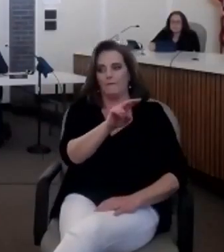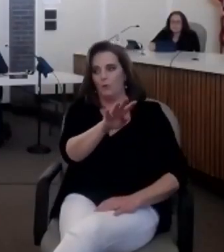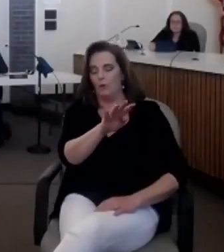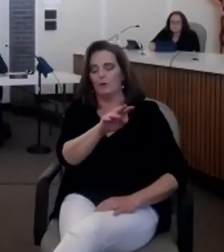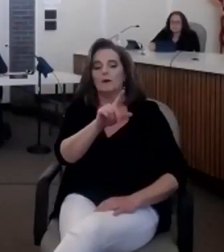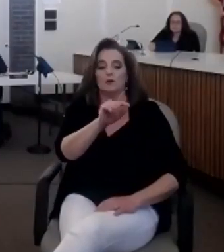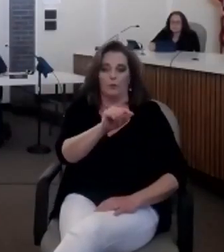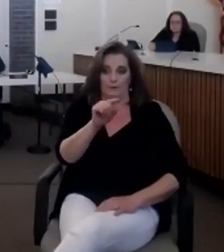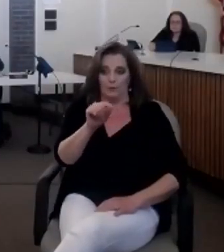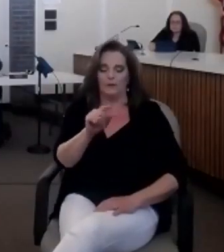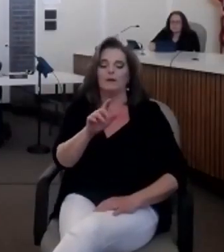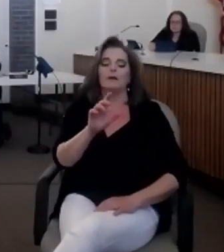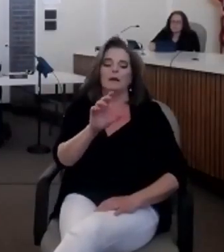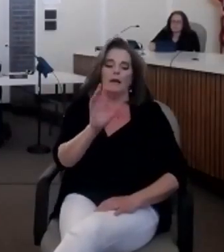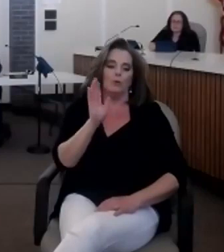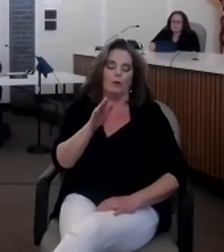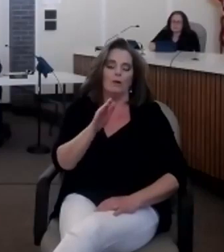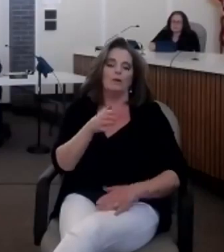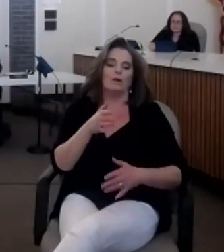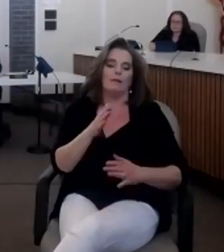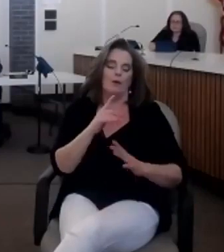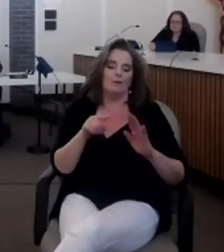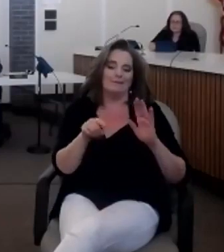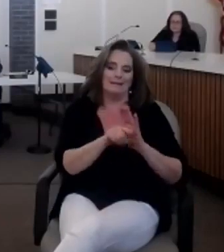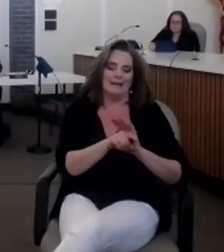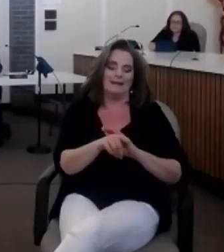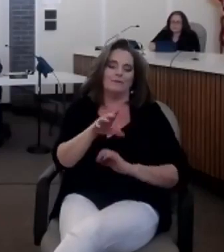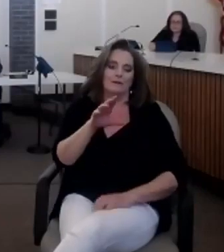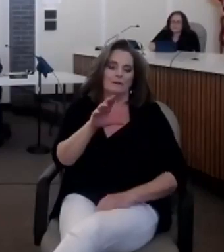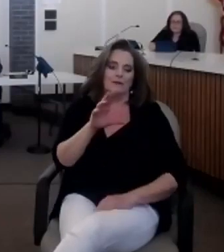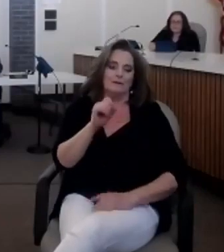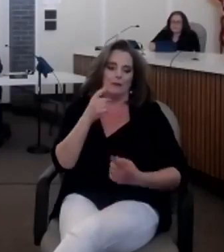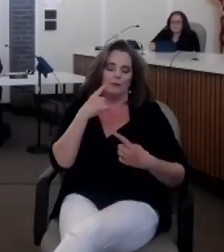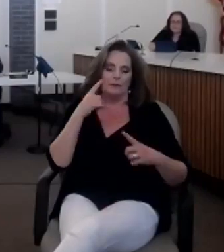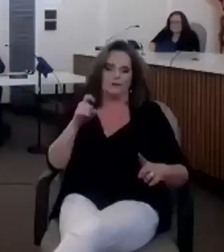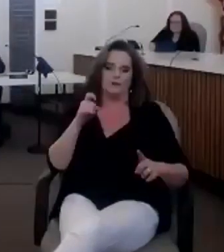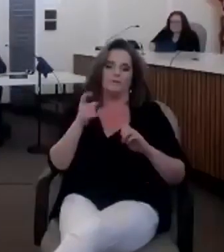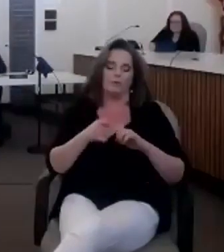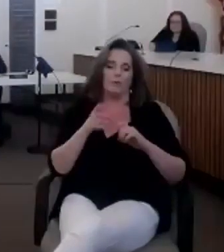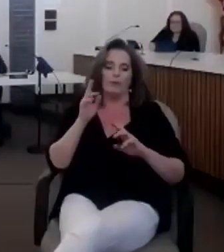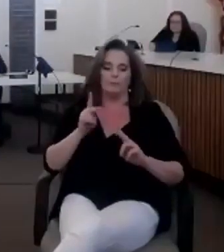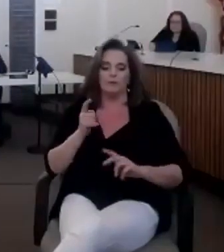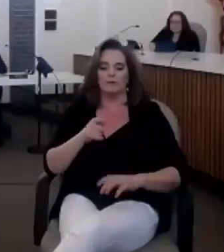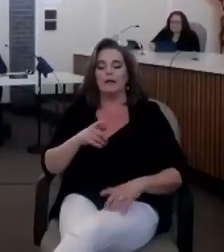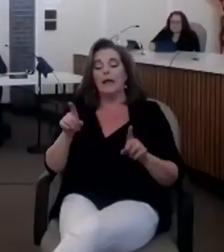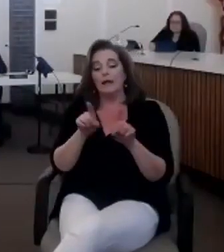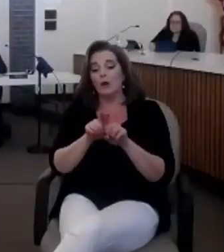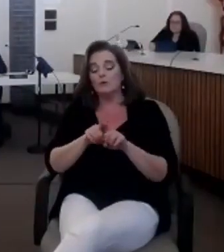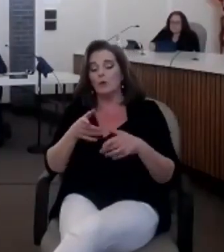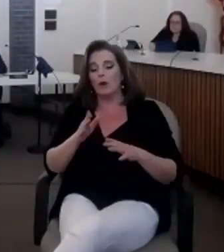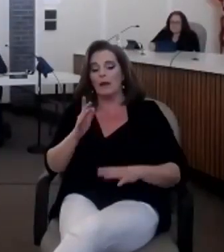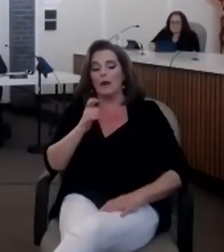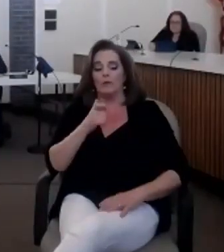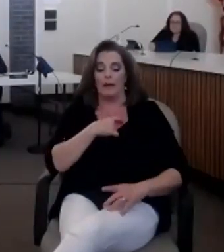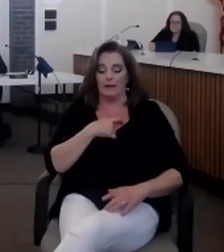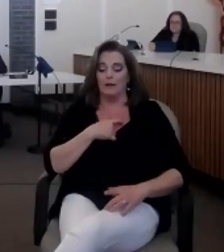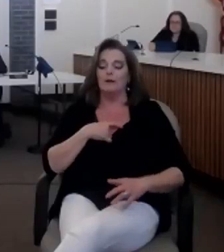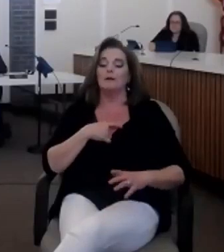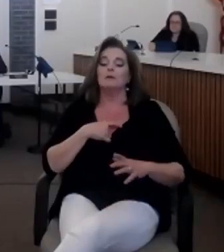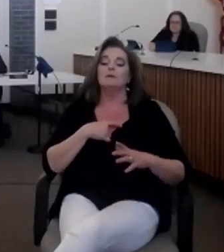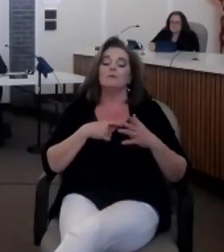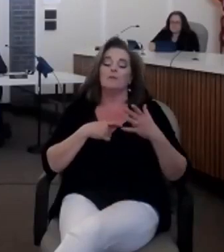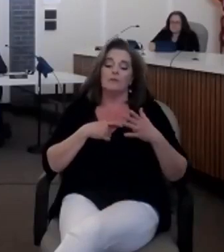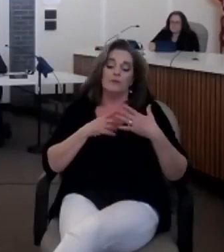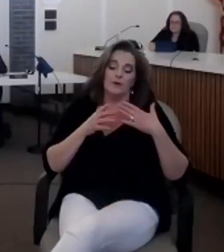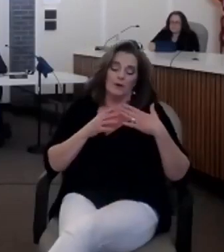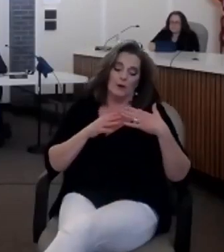and therefore issues a negative declaration pursuant to seeker. And be it further resolved that assessment of the special